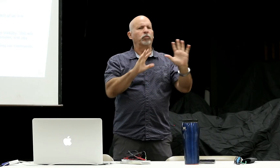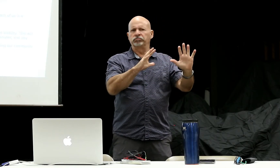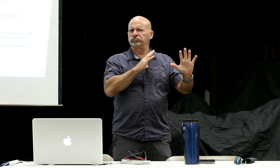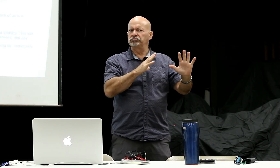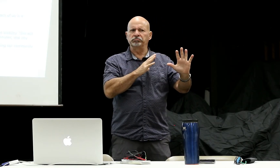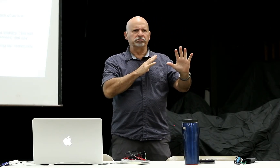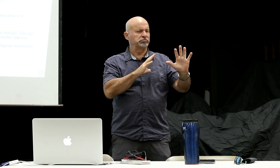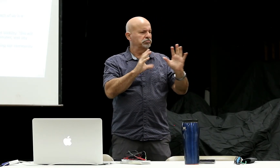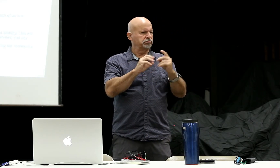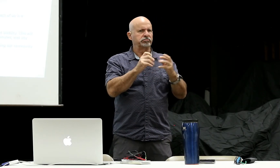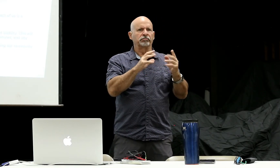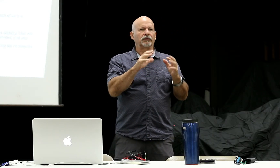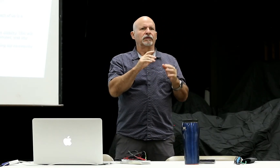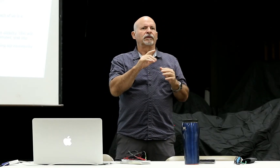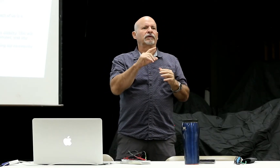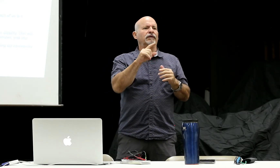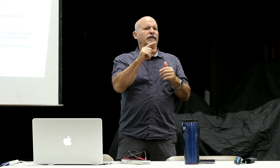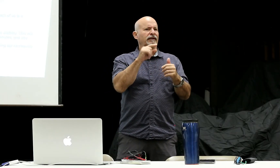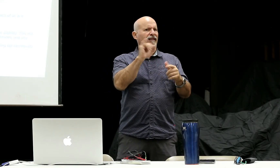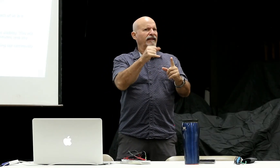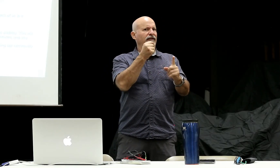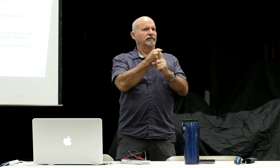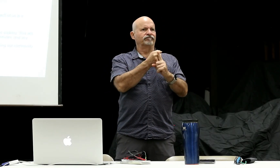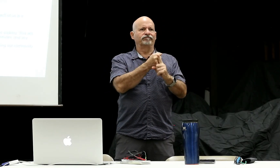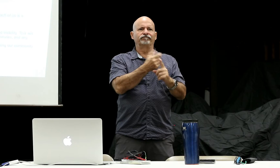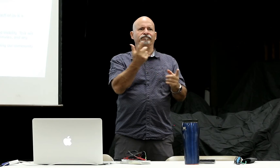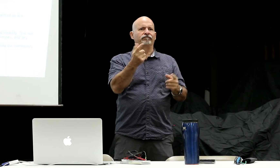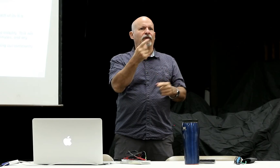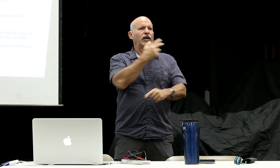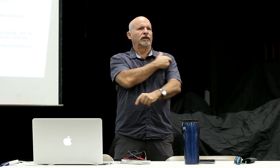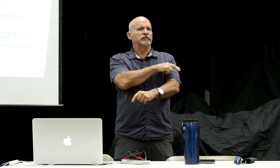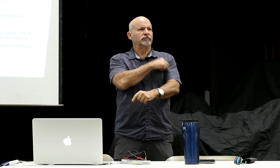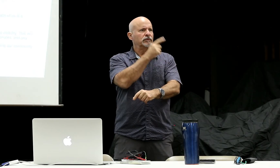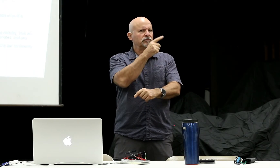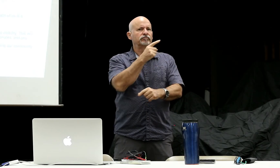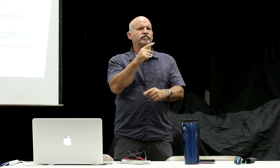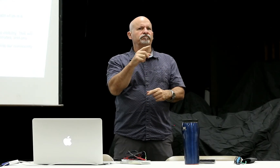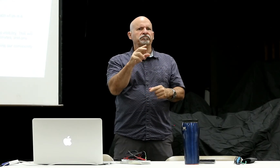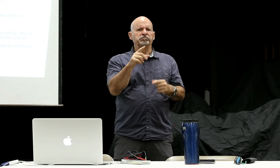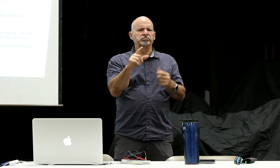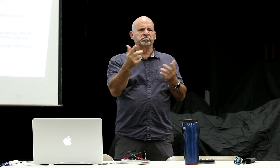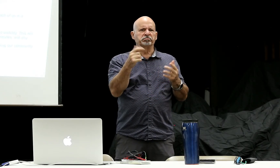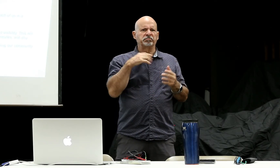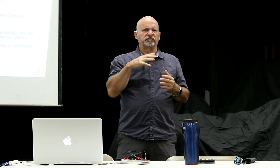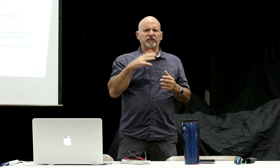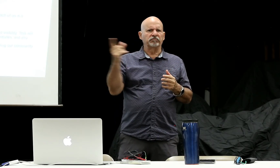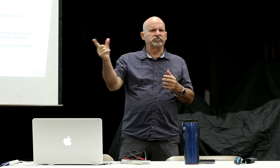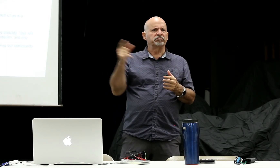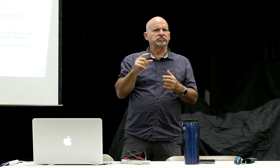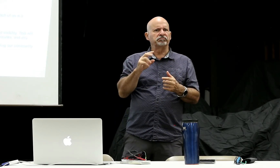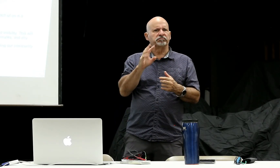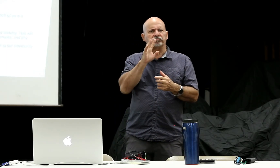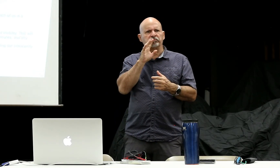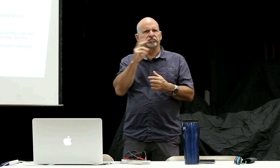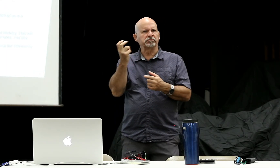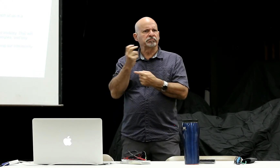And so if the student has a lower language level and Deaf Plus, that's also the reason to